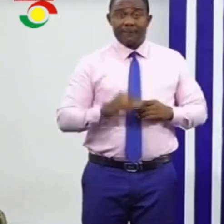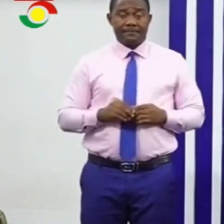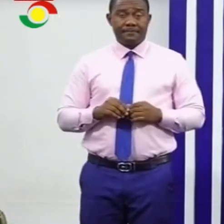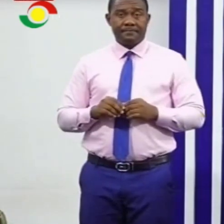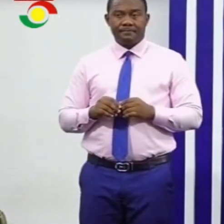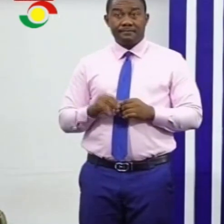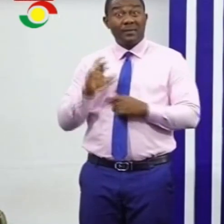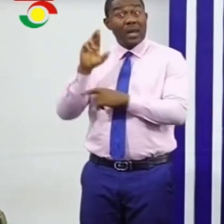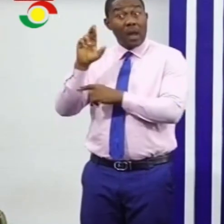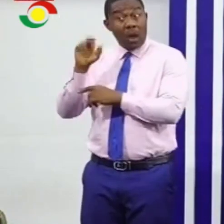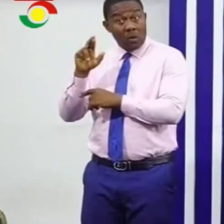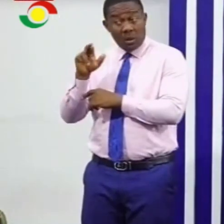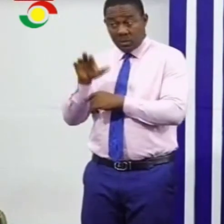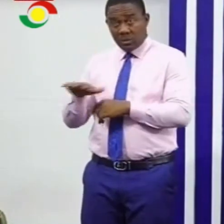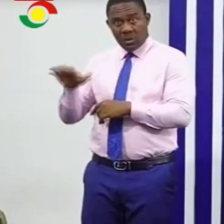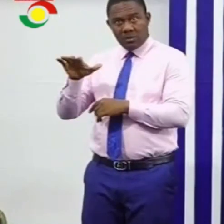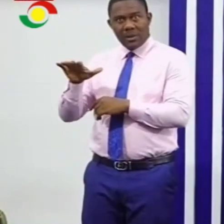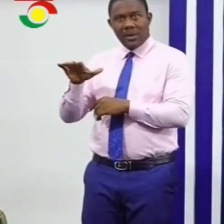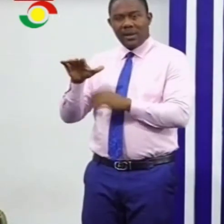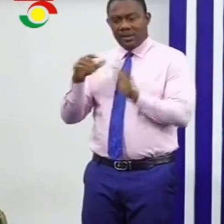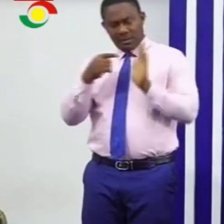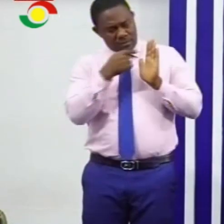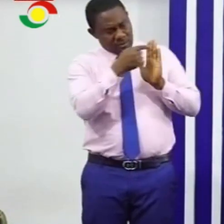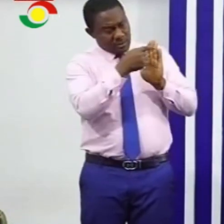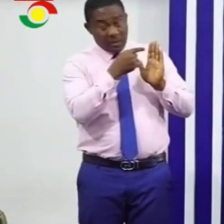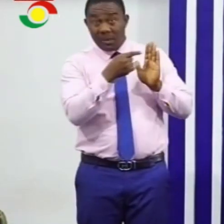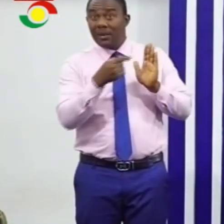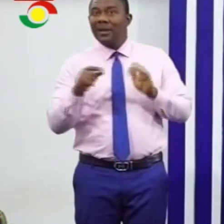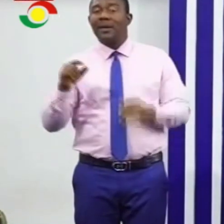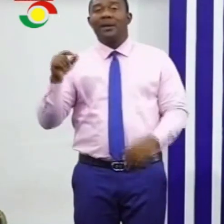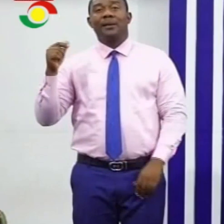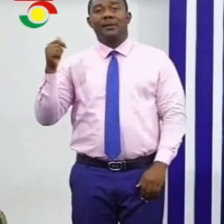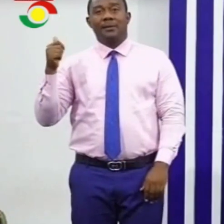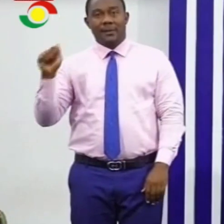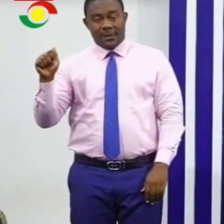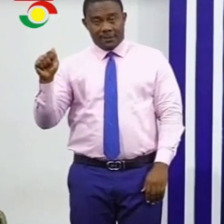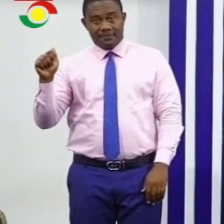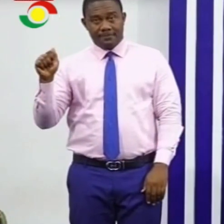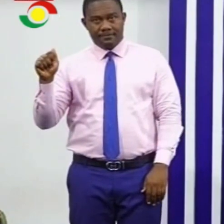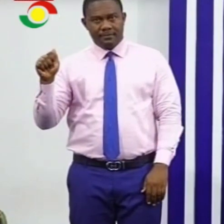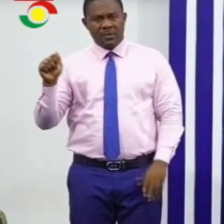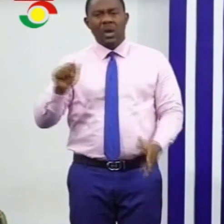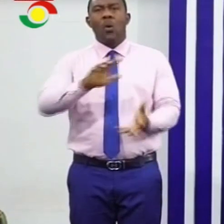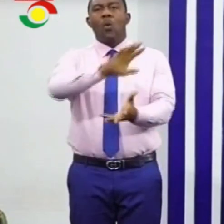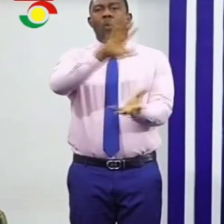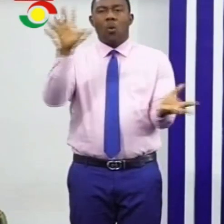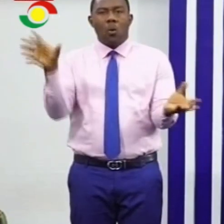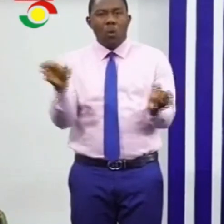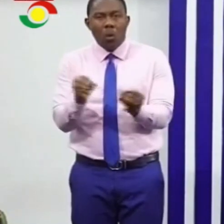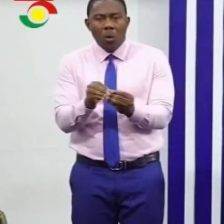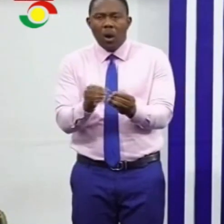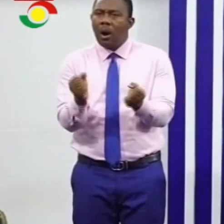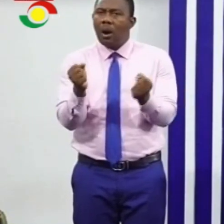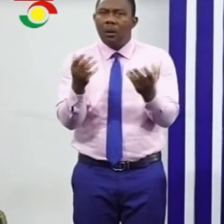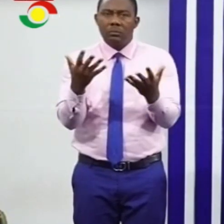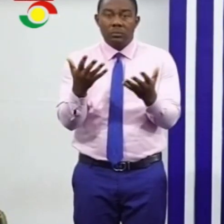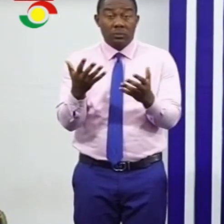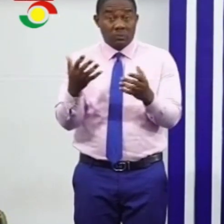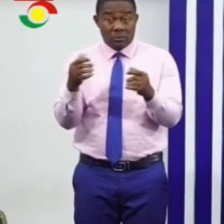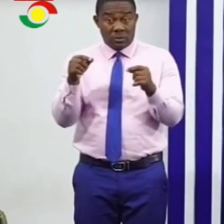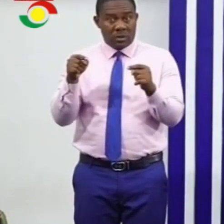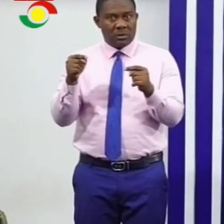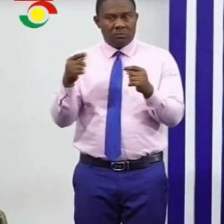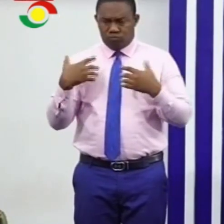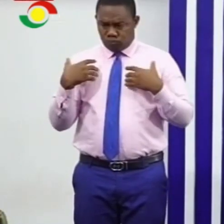positive, in Accra and in Tamale, 10. So the total figures, recovered and